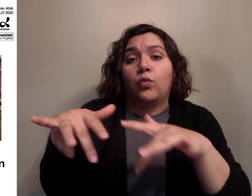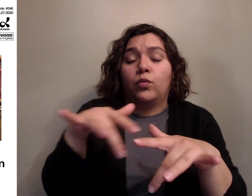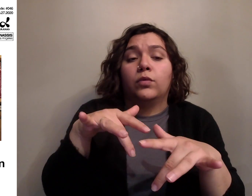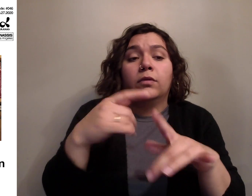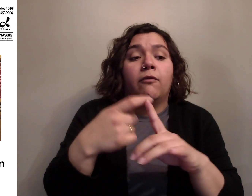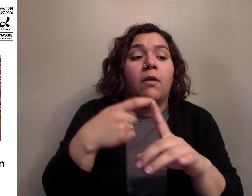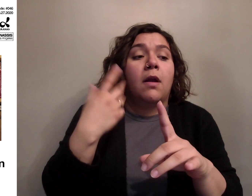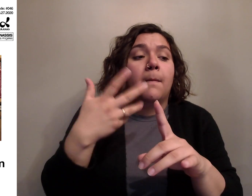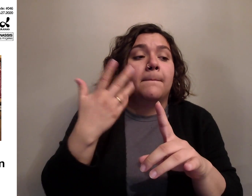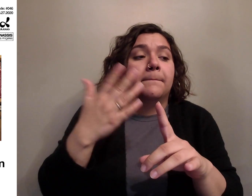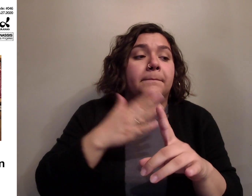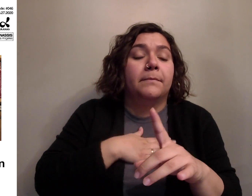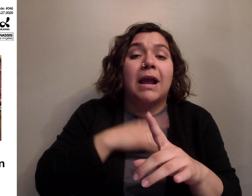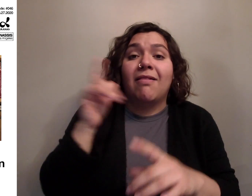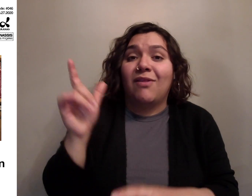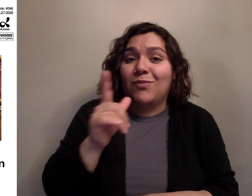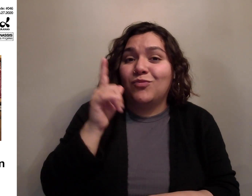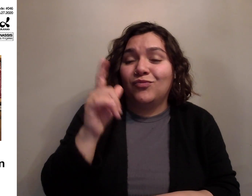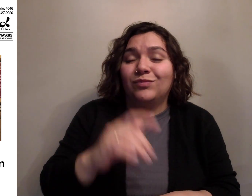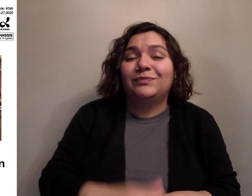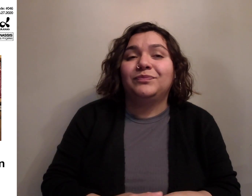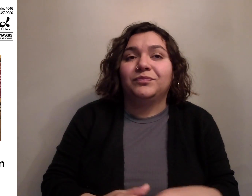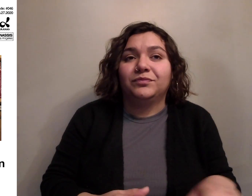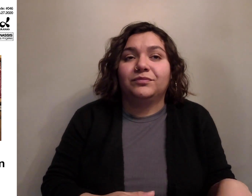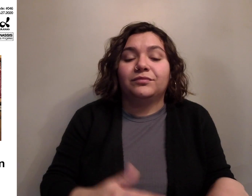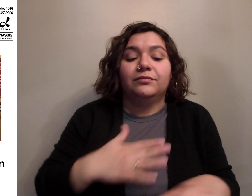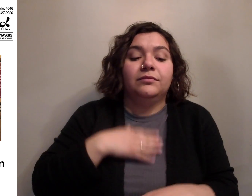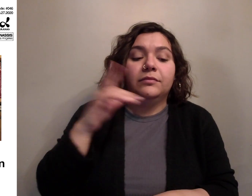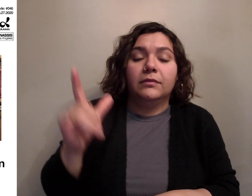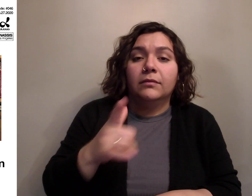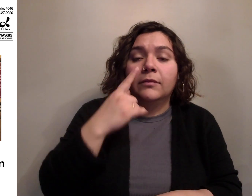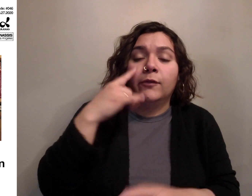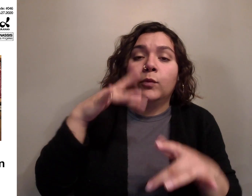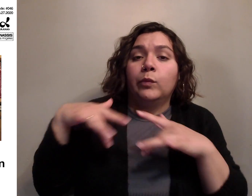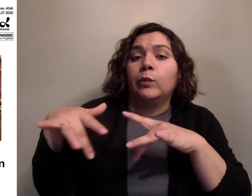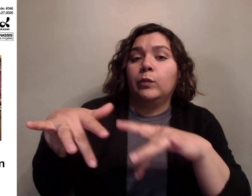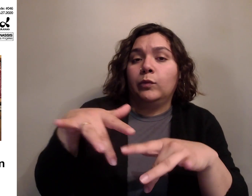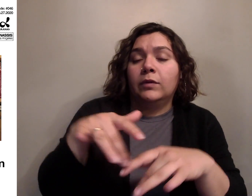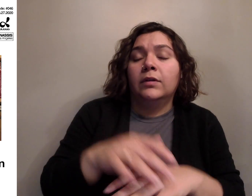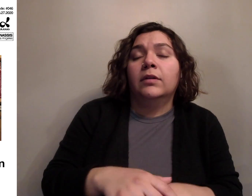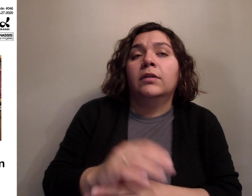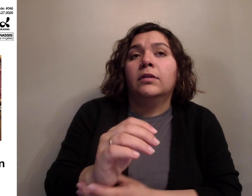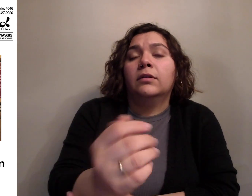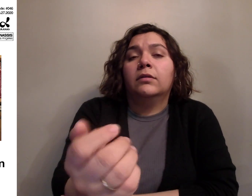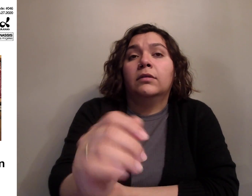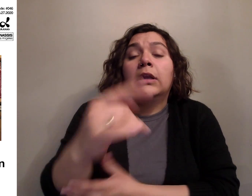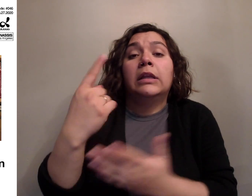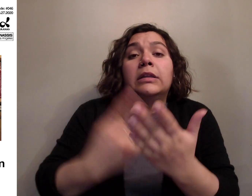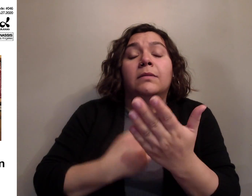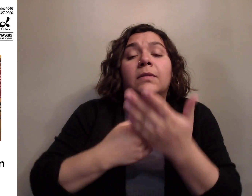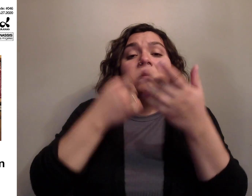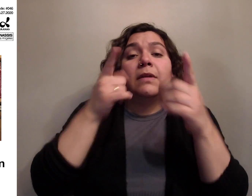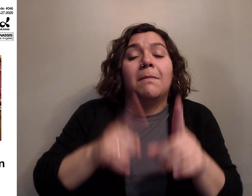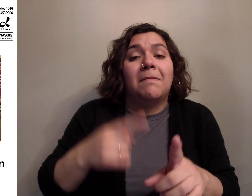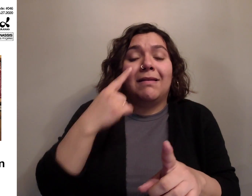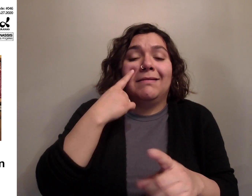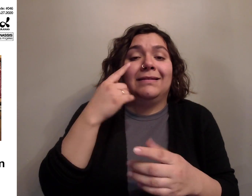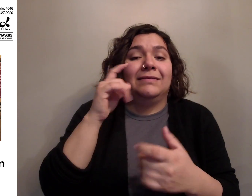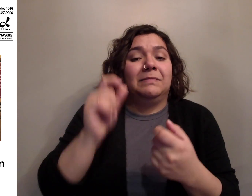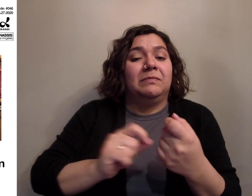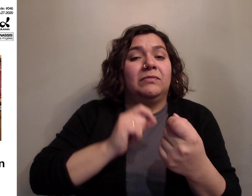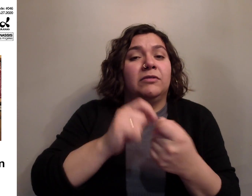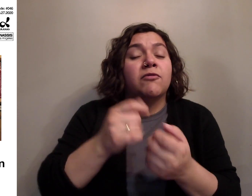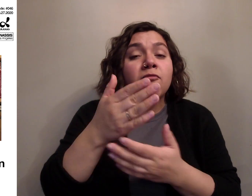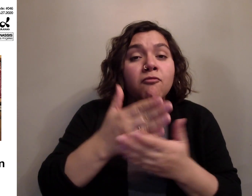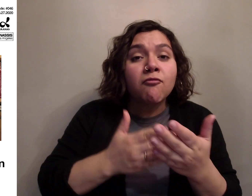ever to recordings from my library of recordings, and sometimes I